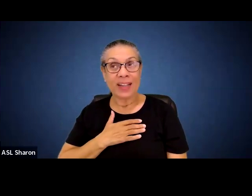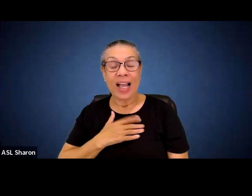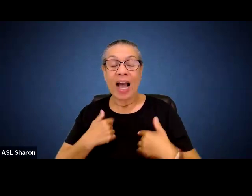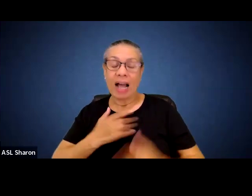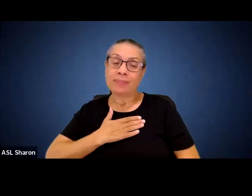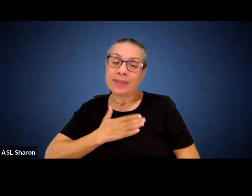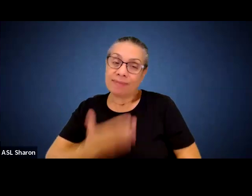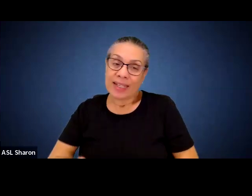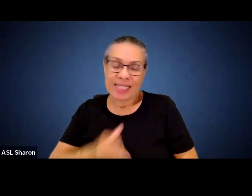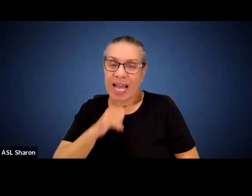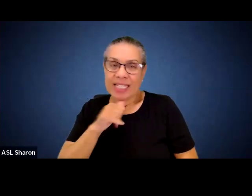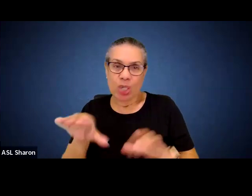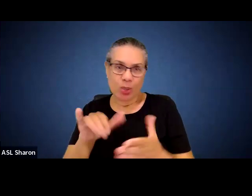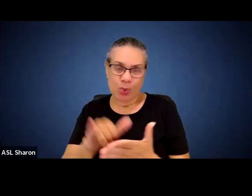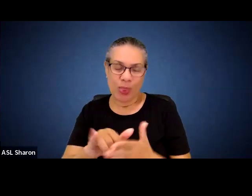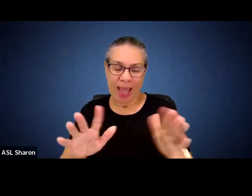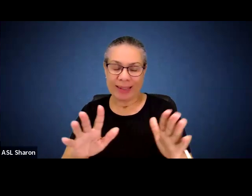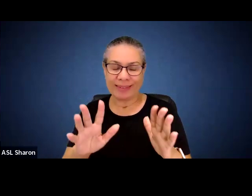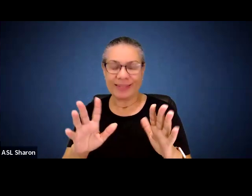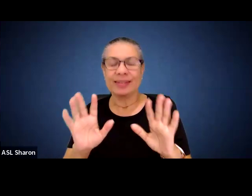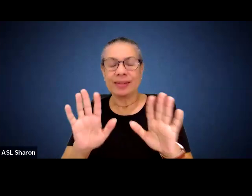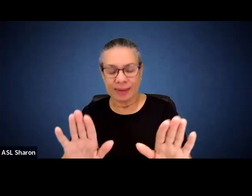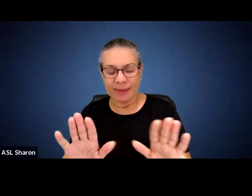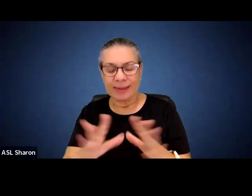particular category. Back of envelope. But